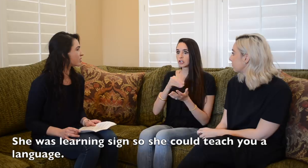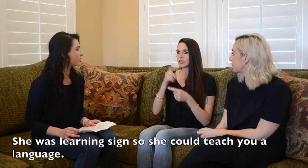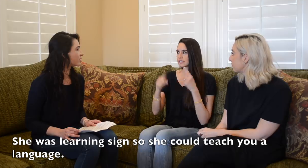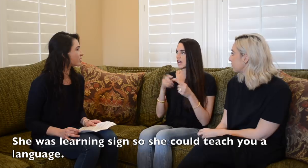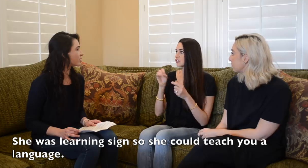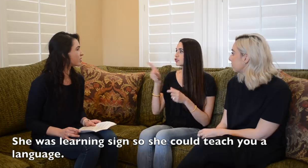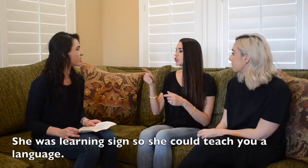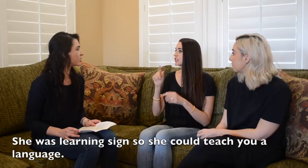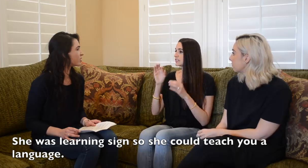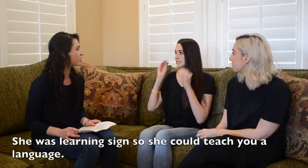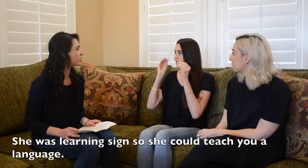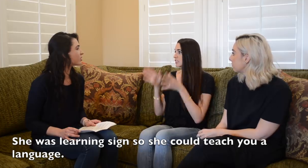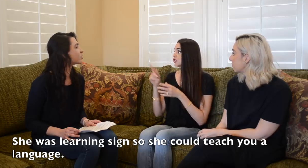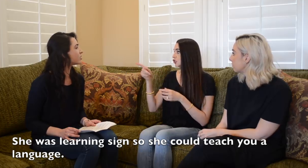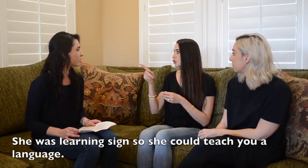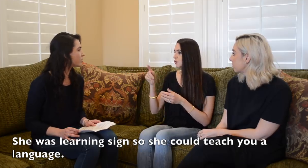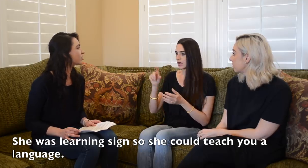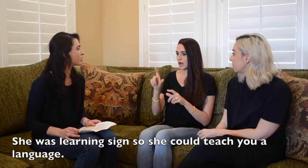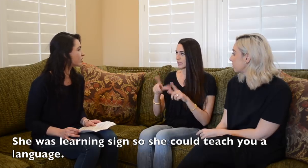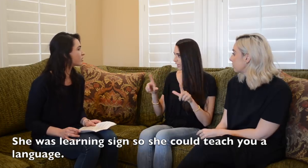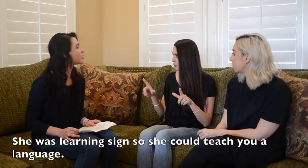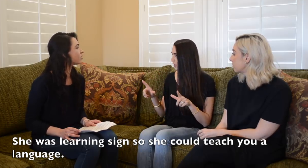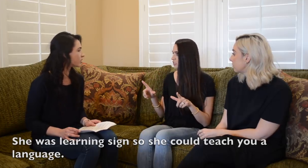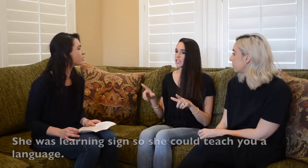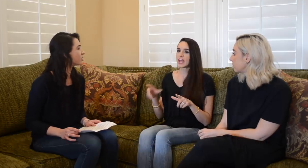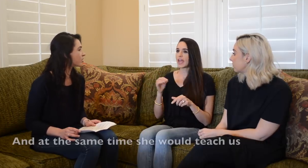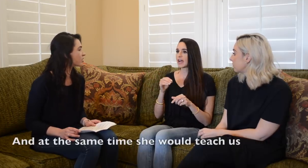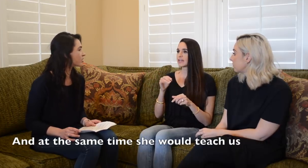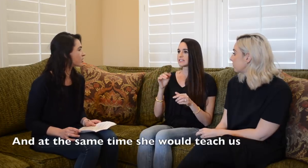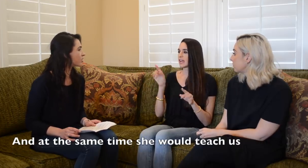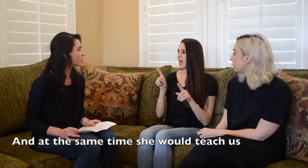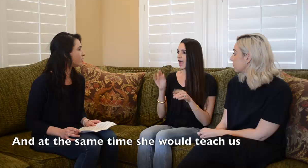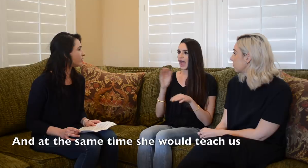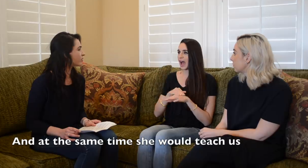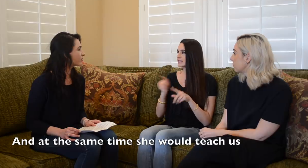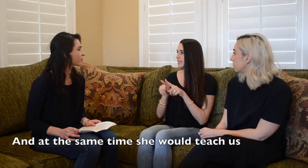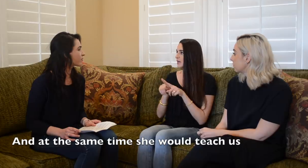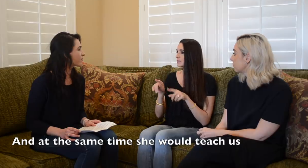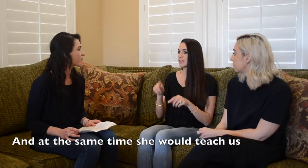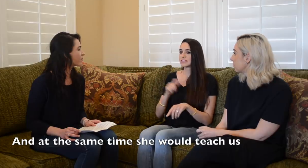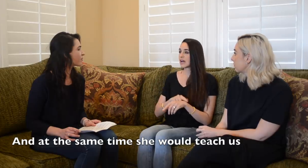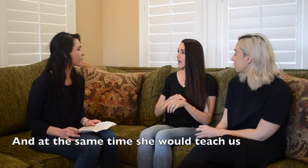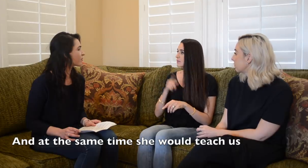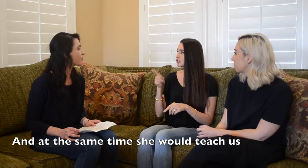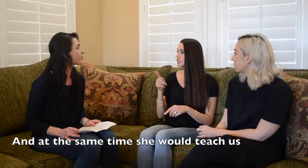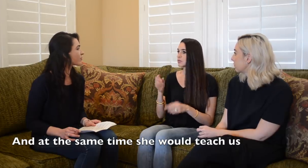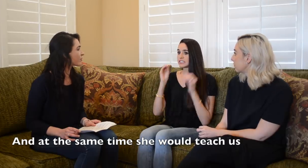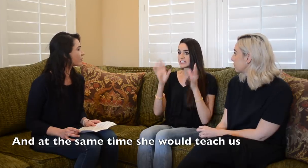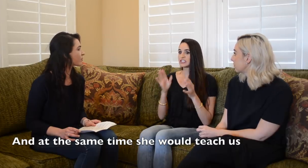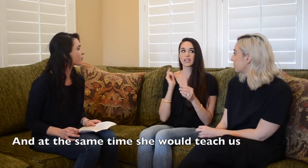learning sign so she could teach you a language, and at same time she was teaching